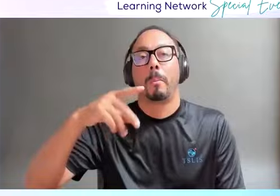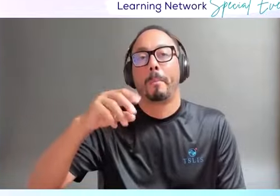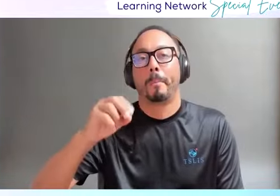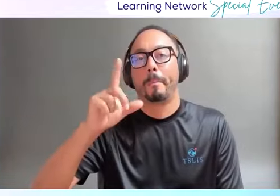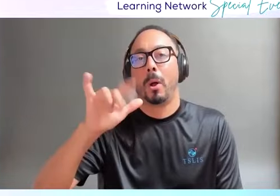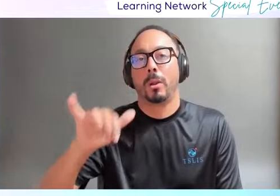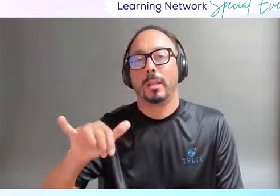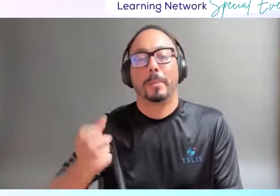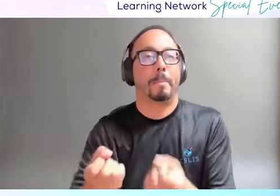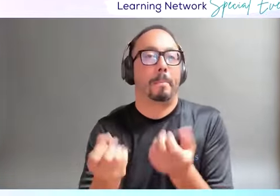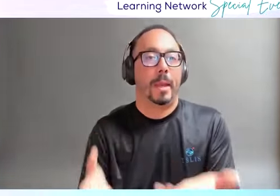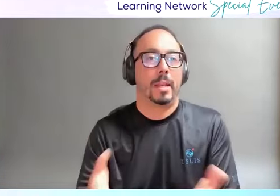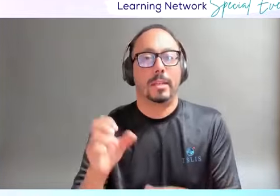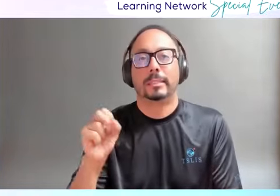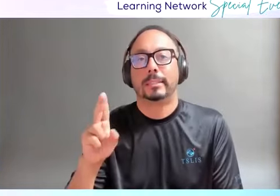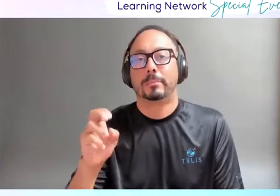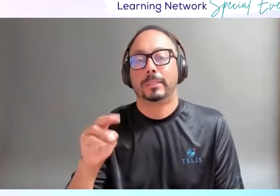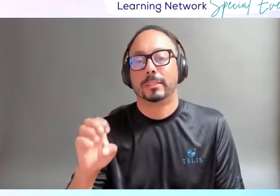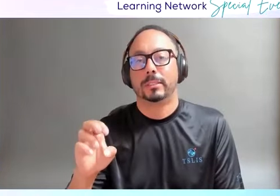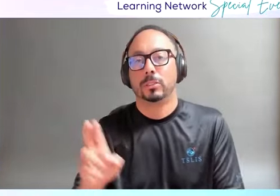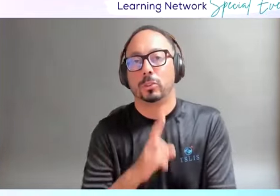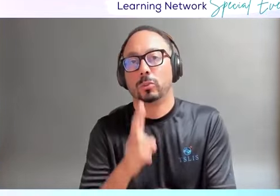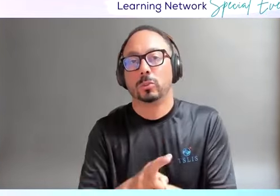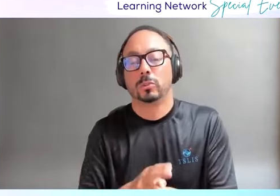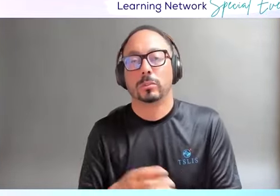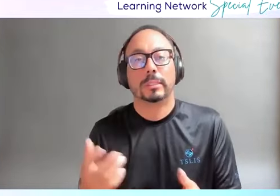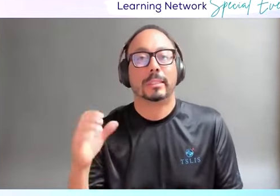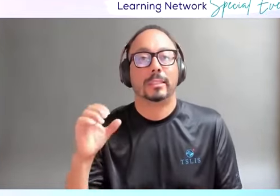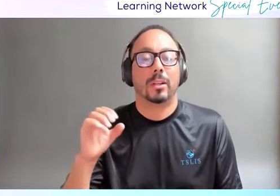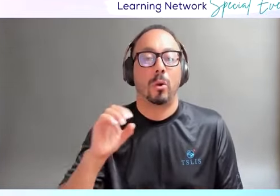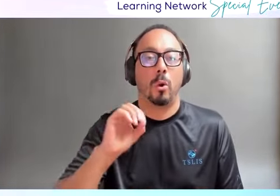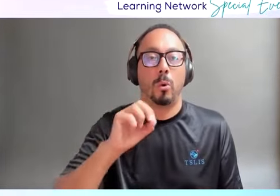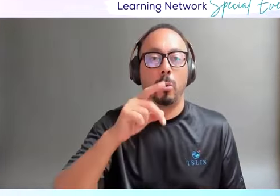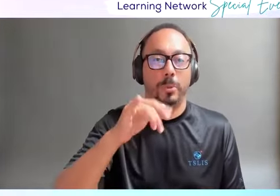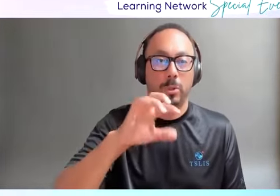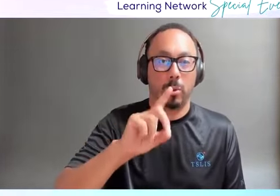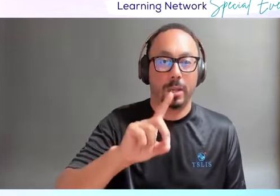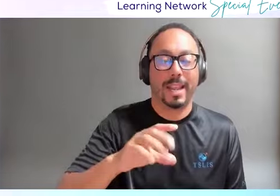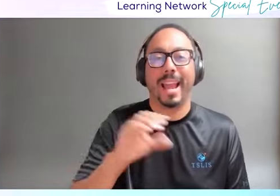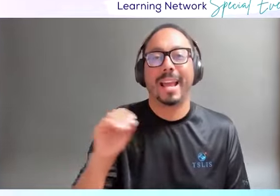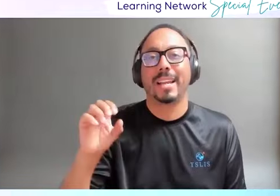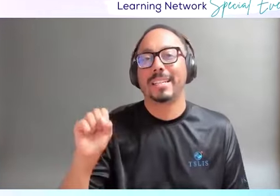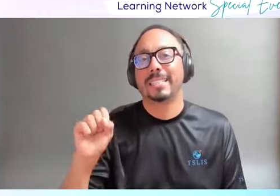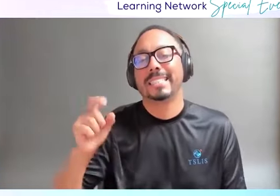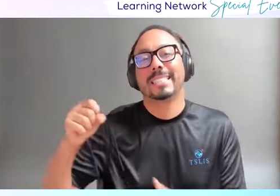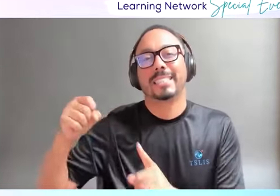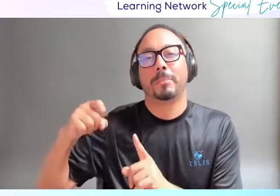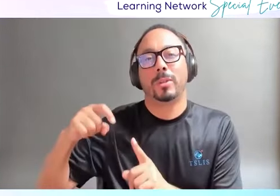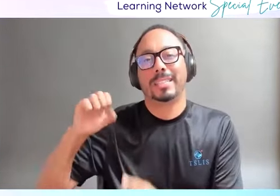of opioids and stimulants together. Is there evidence on how this is affected by or related to IPV or